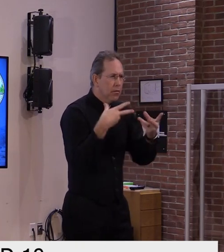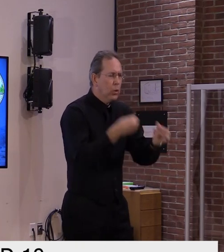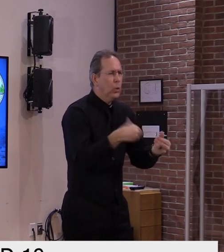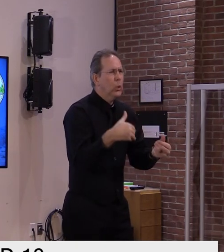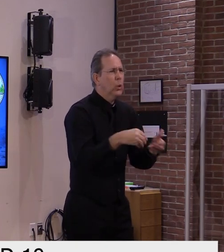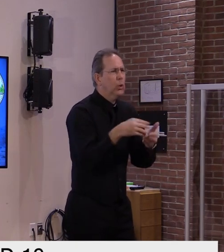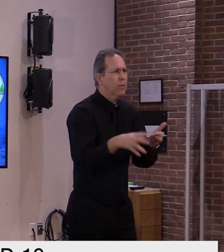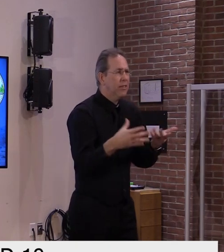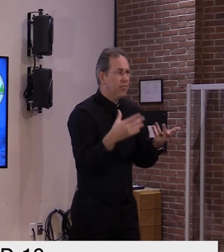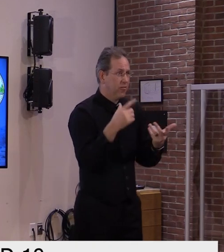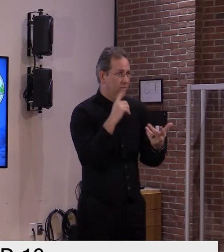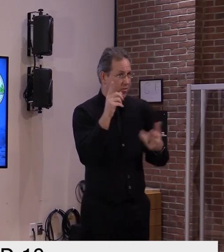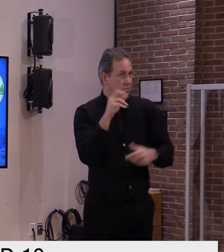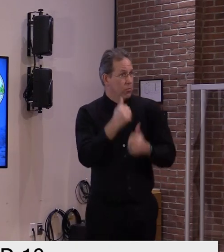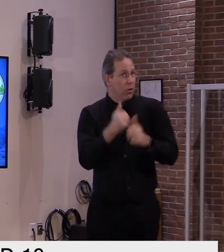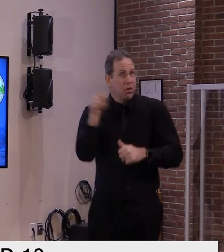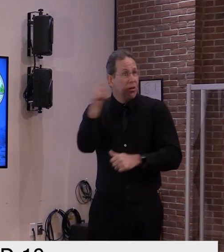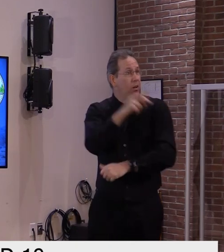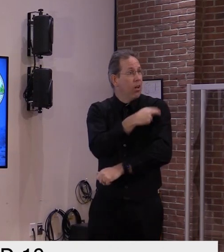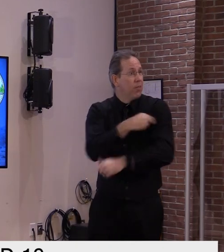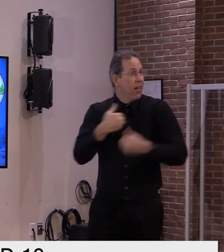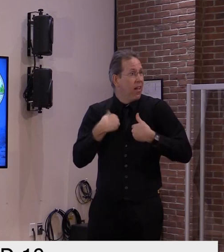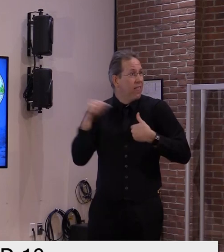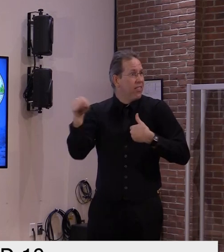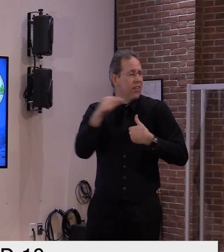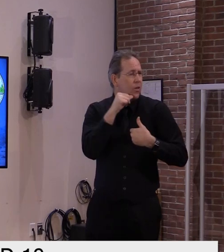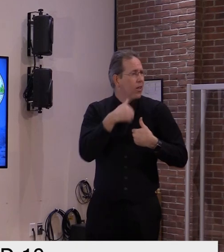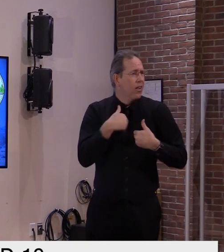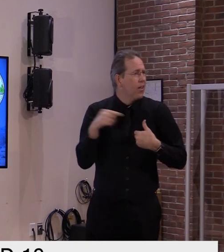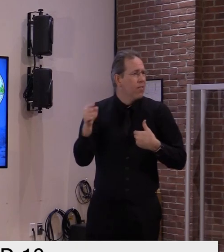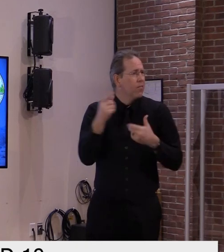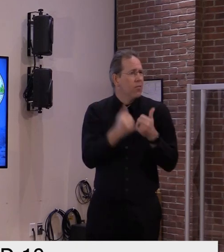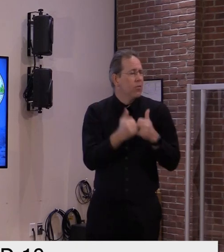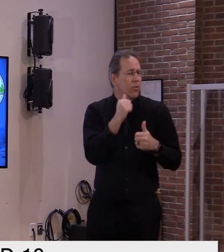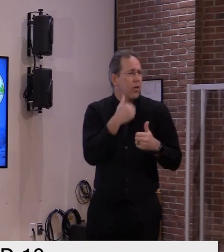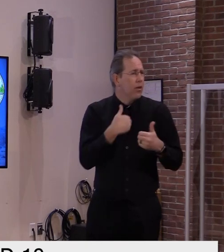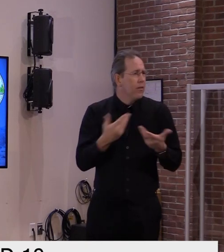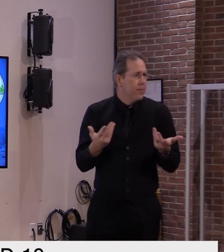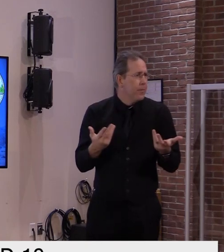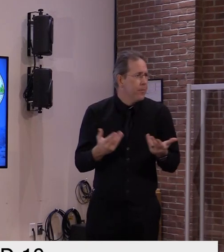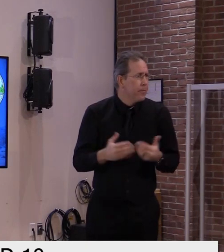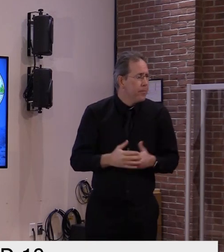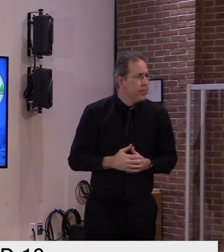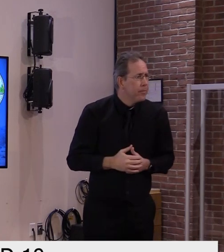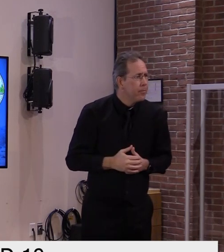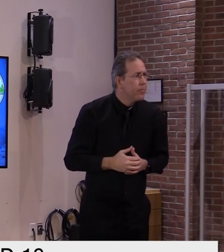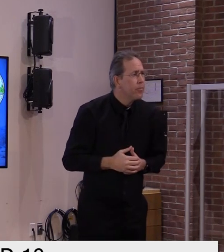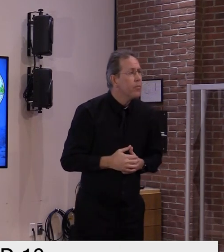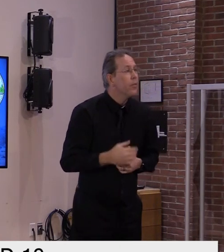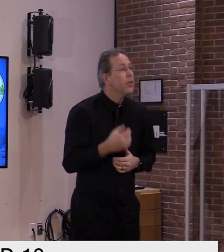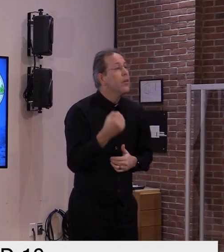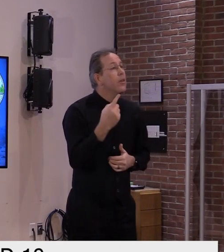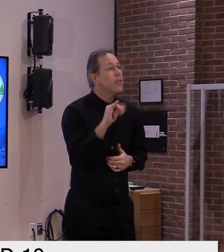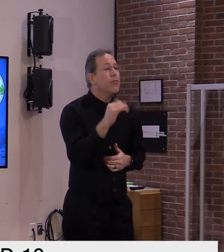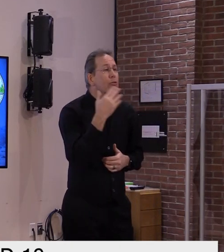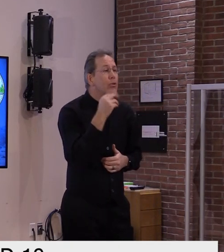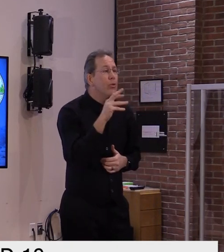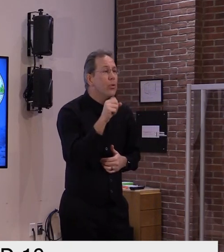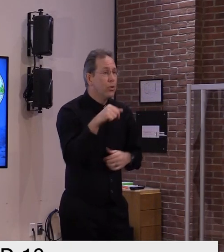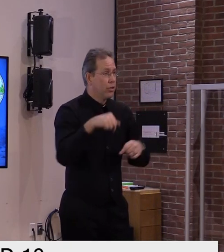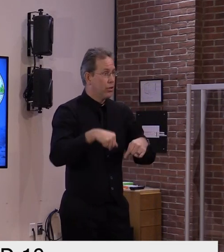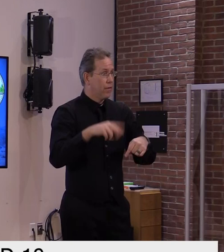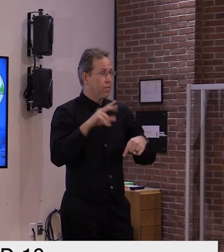Nonetheless, about half of our Vermont hospitals have requested and already administered doses